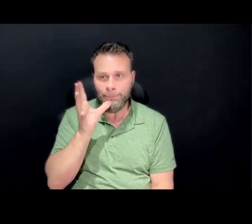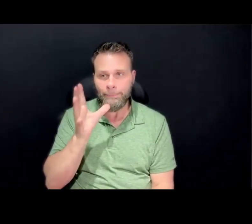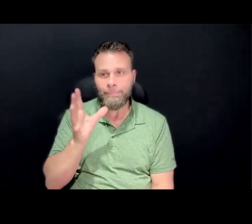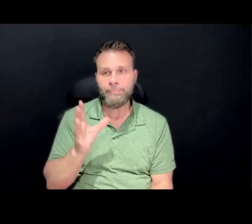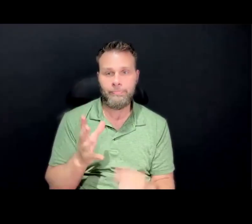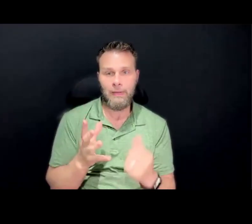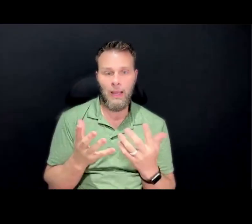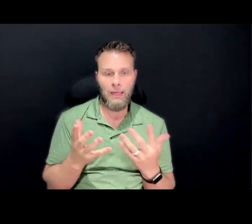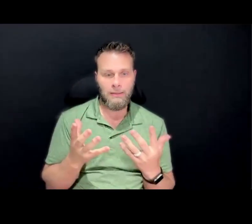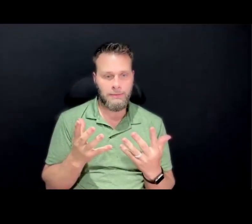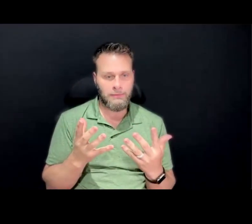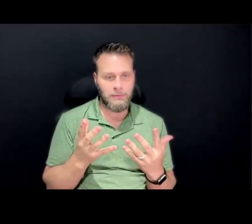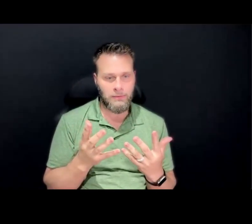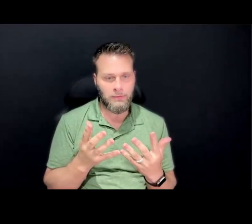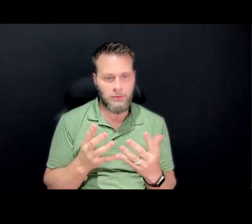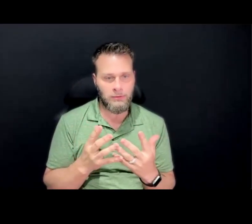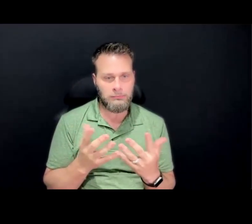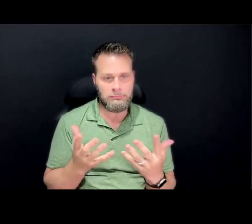having